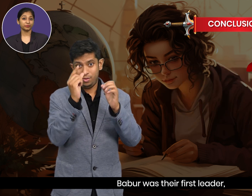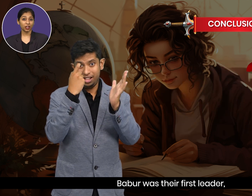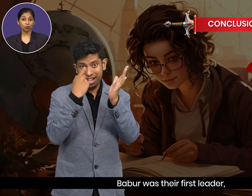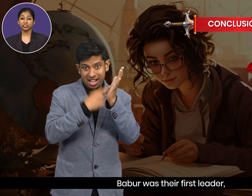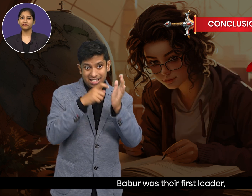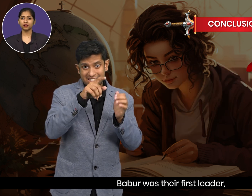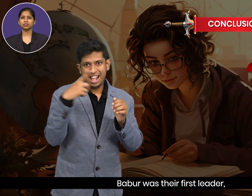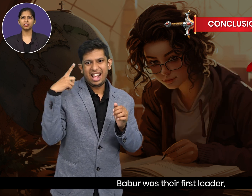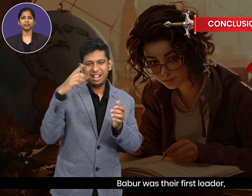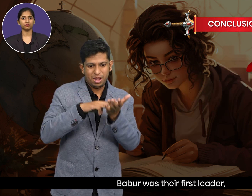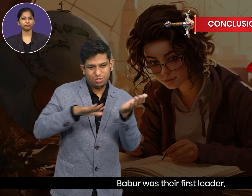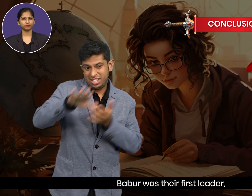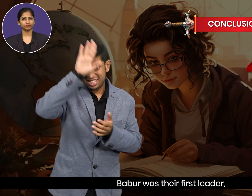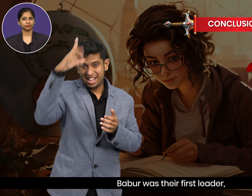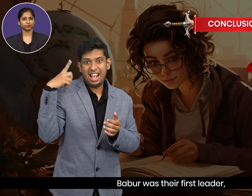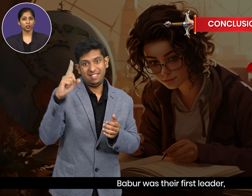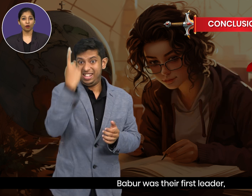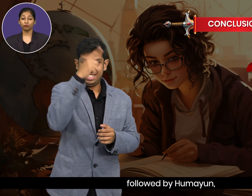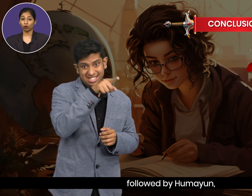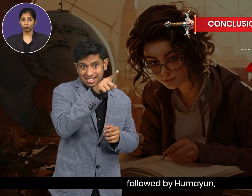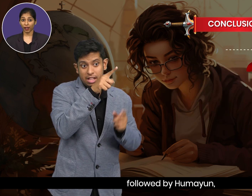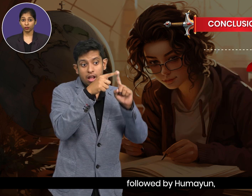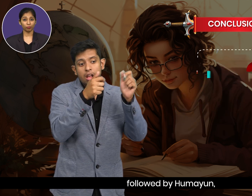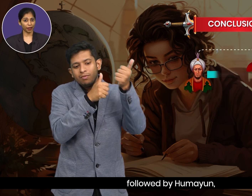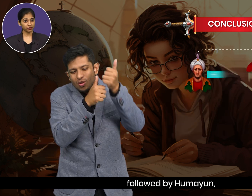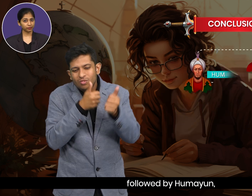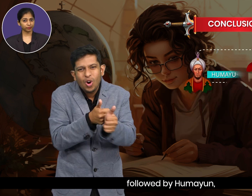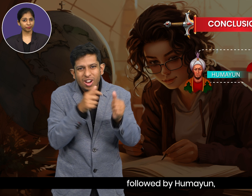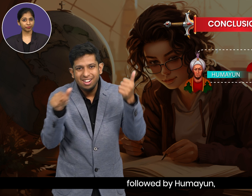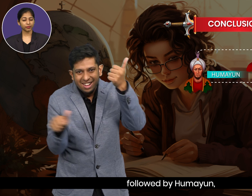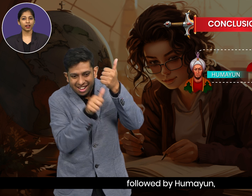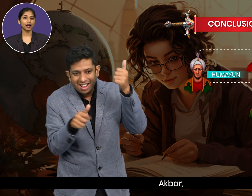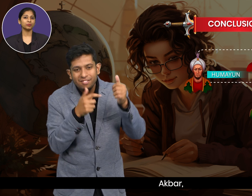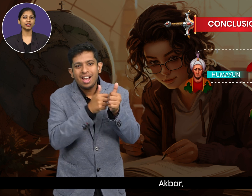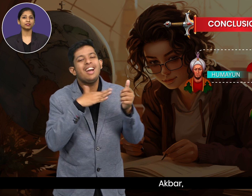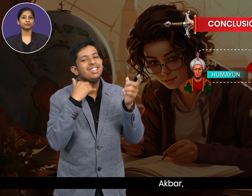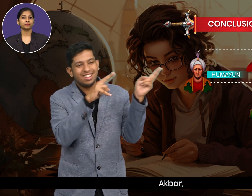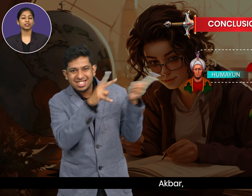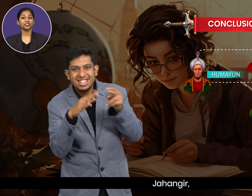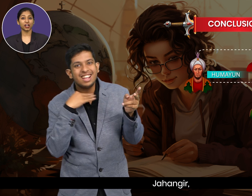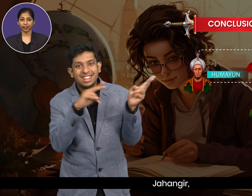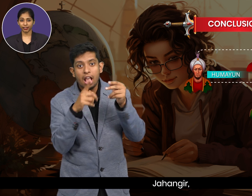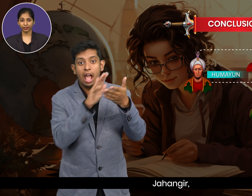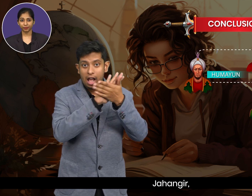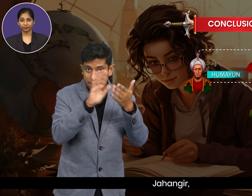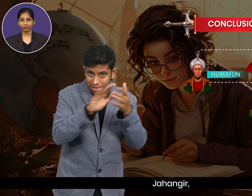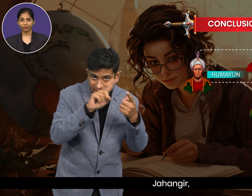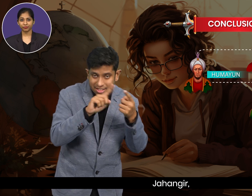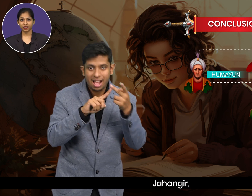Babur was their first leader, followed by Humayun, Akbar,